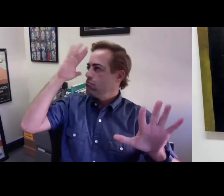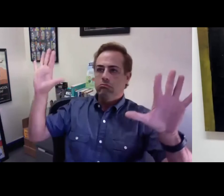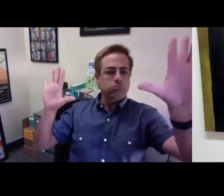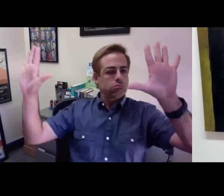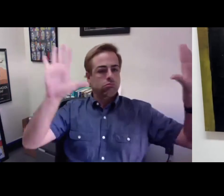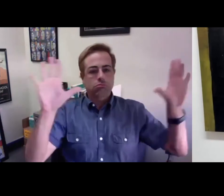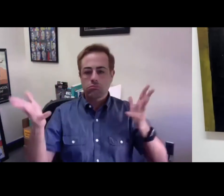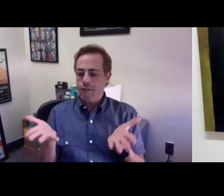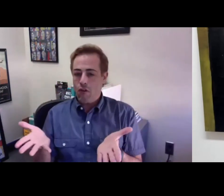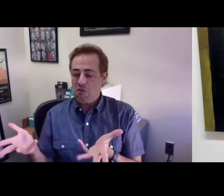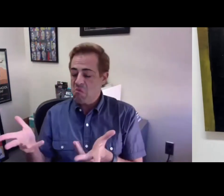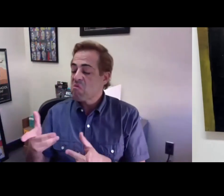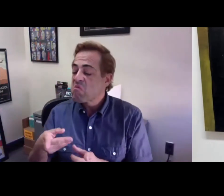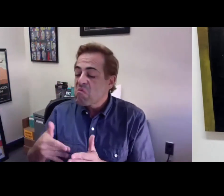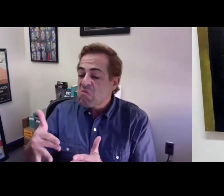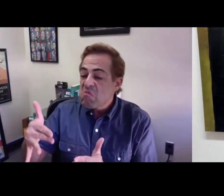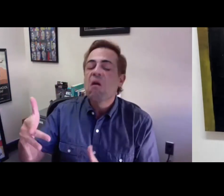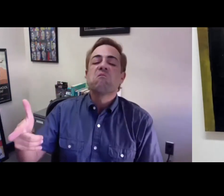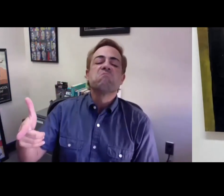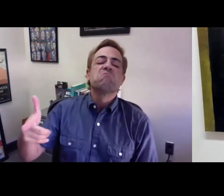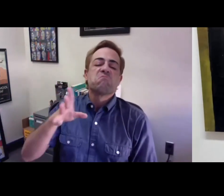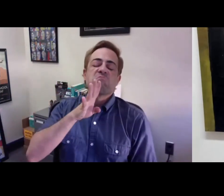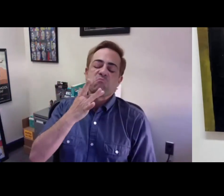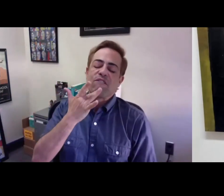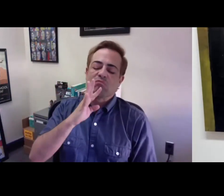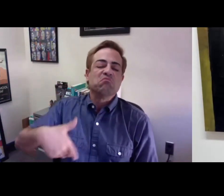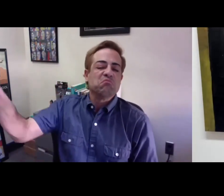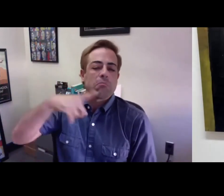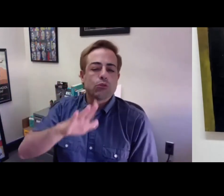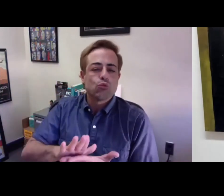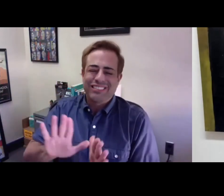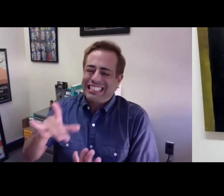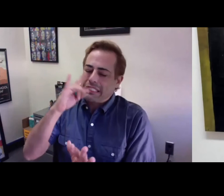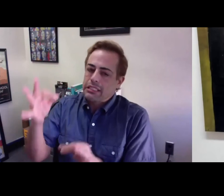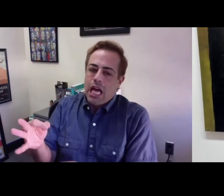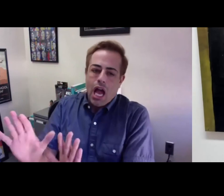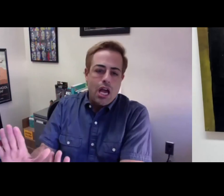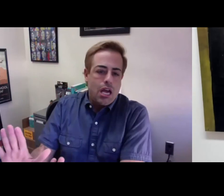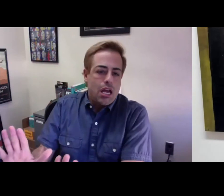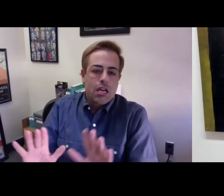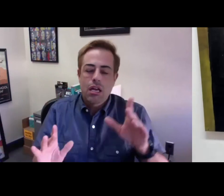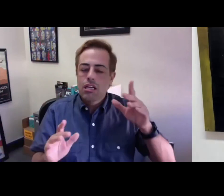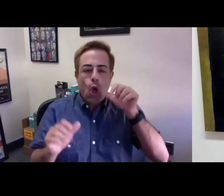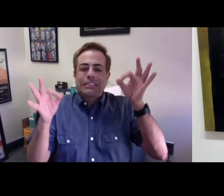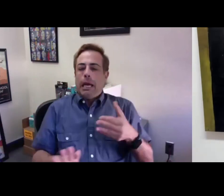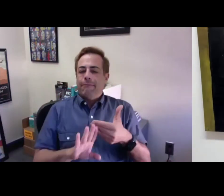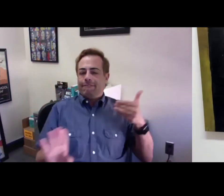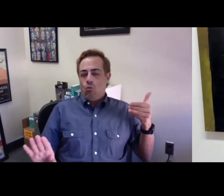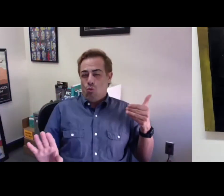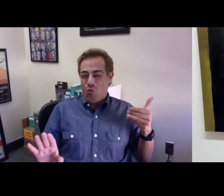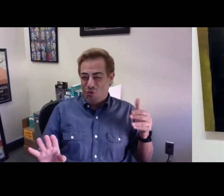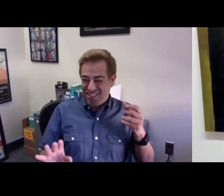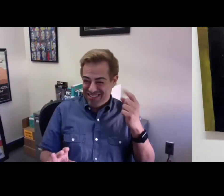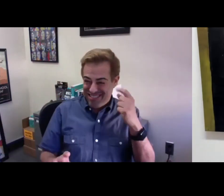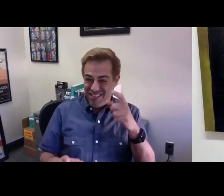speech therapists for, to provide structure, language structure. And if they prefer that, they are free to go to a